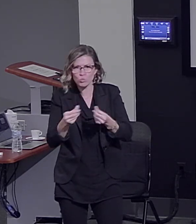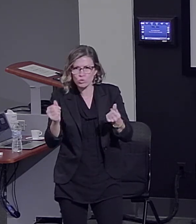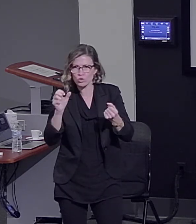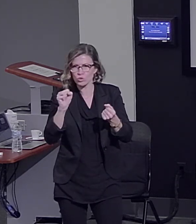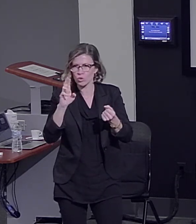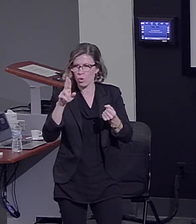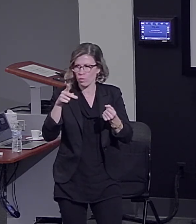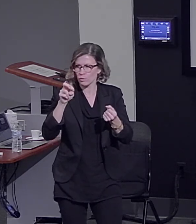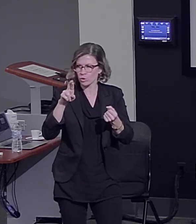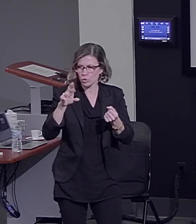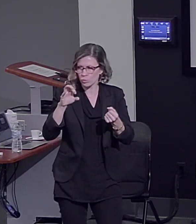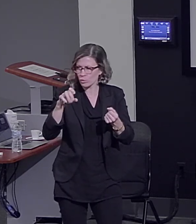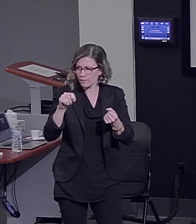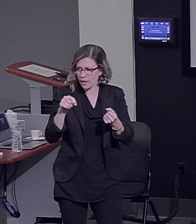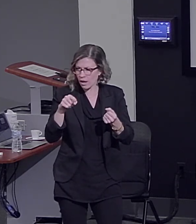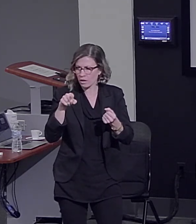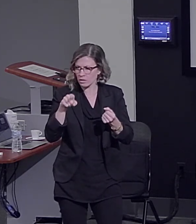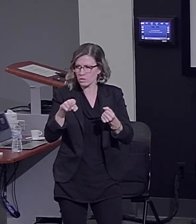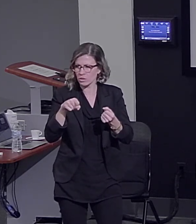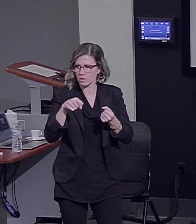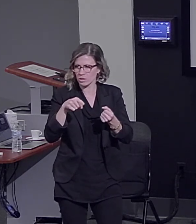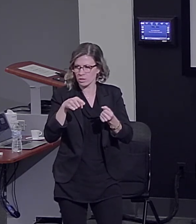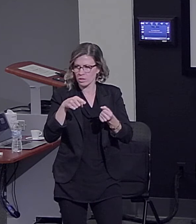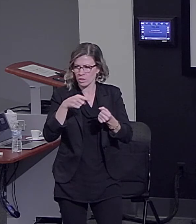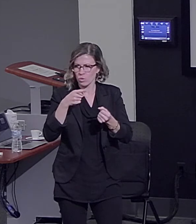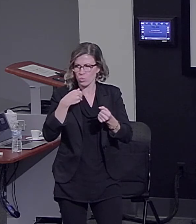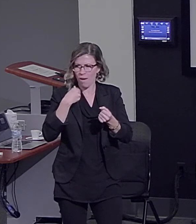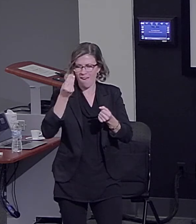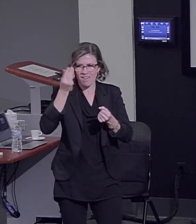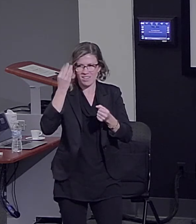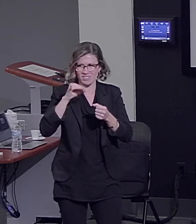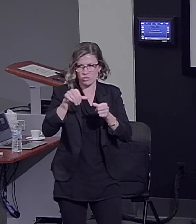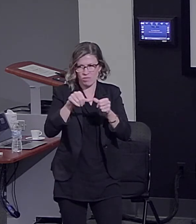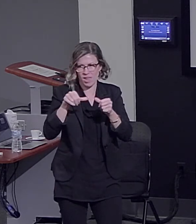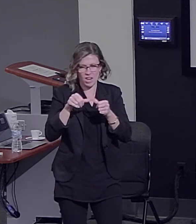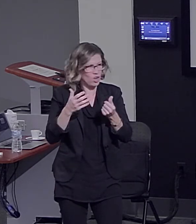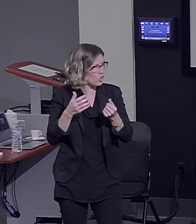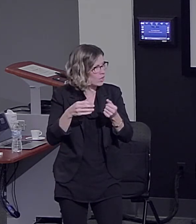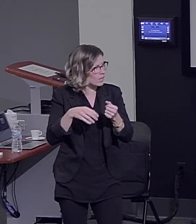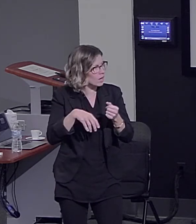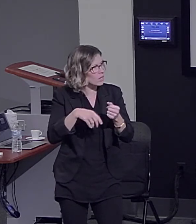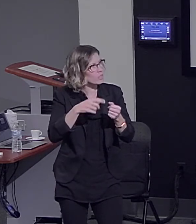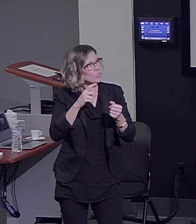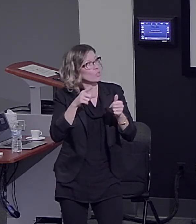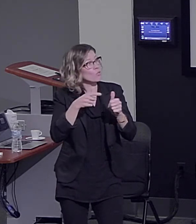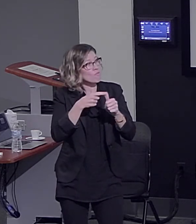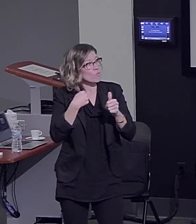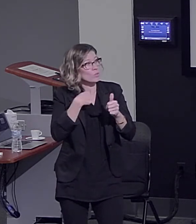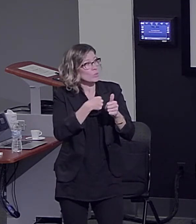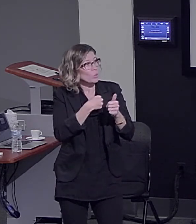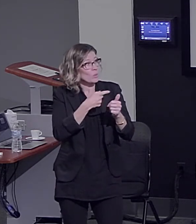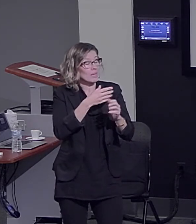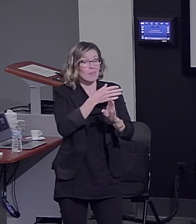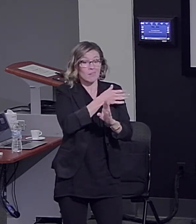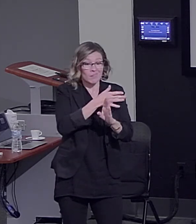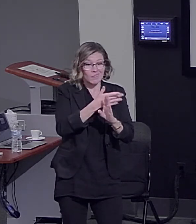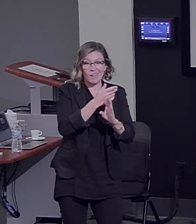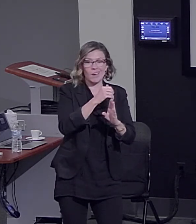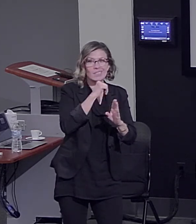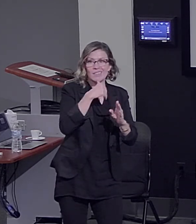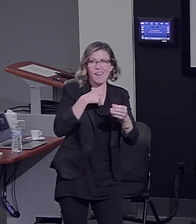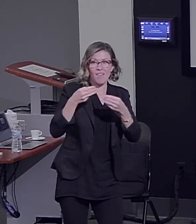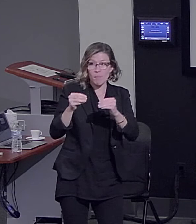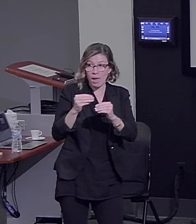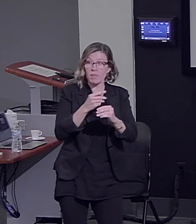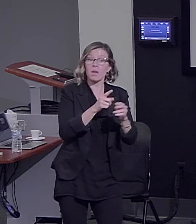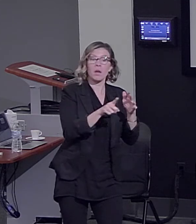area. So, to conclude, first, we have new methods to study, and we have to use it. Third, this